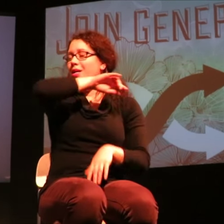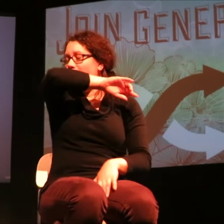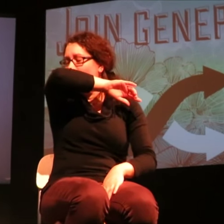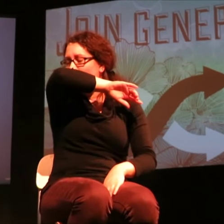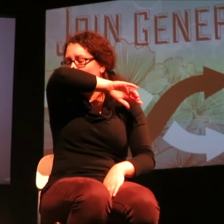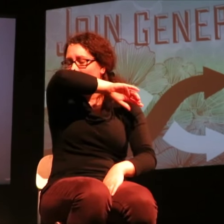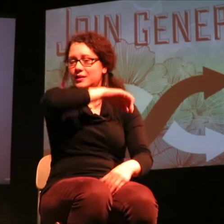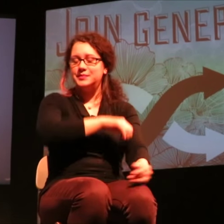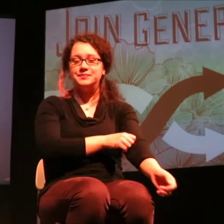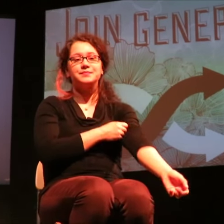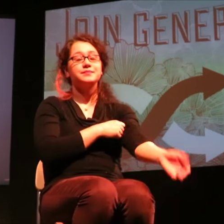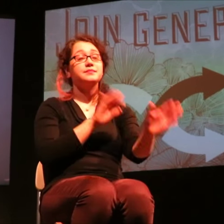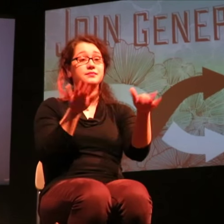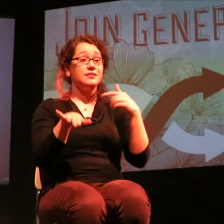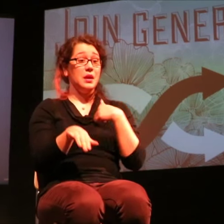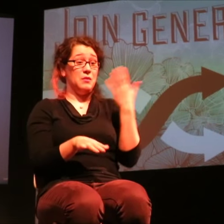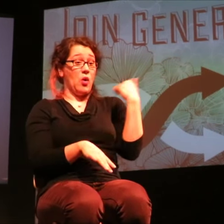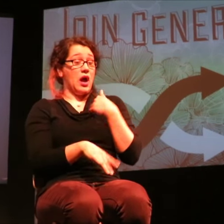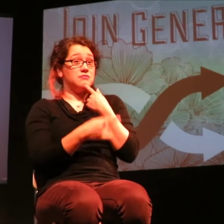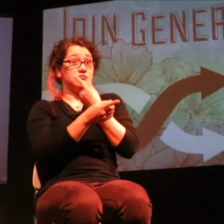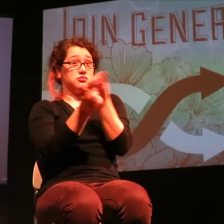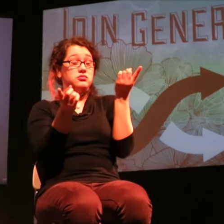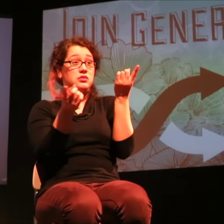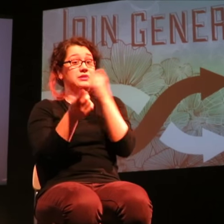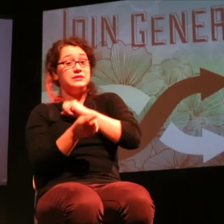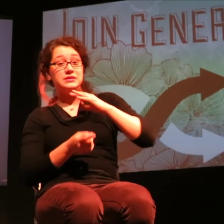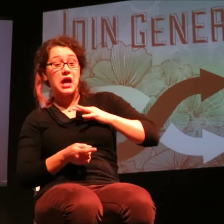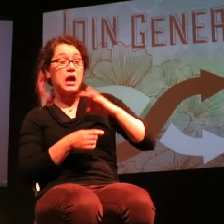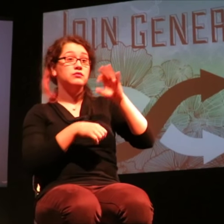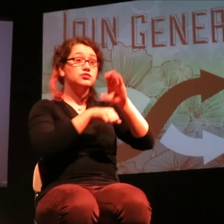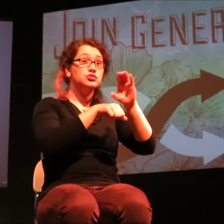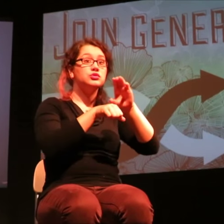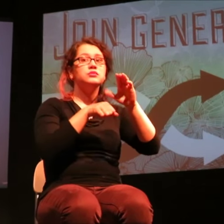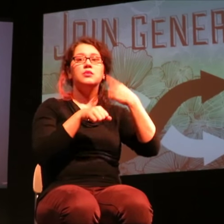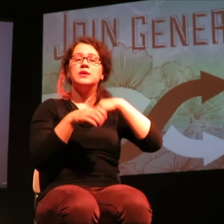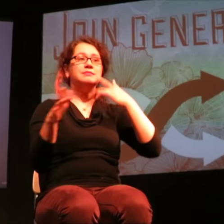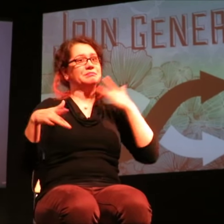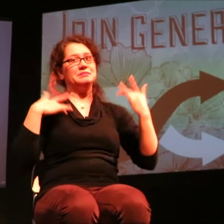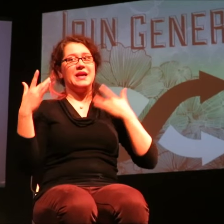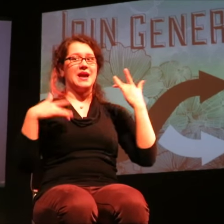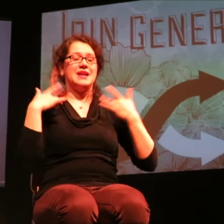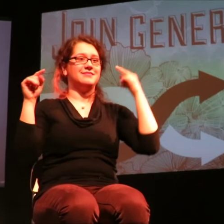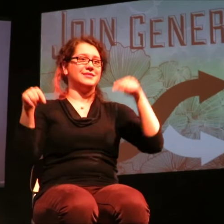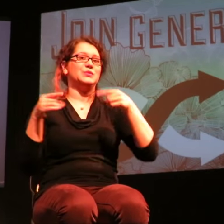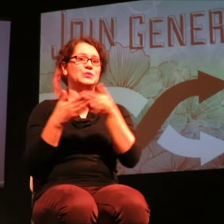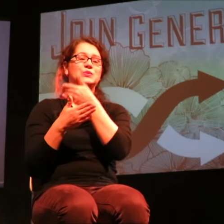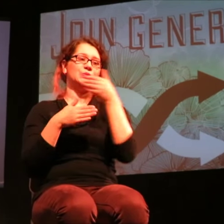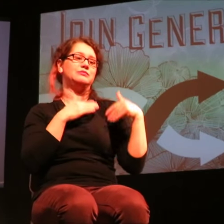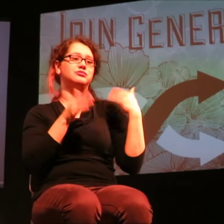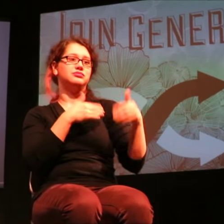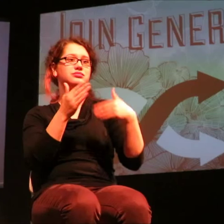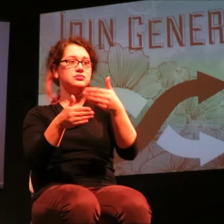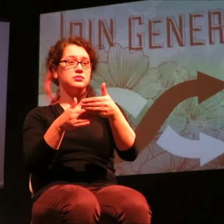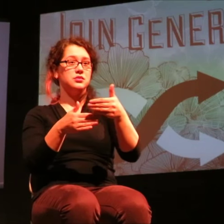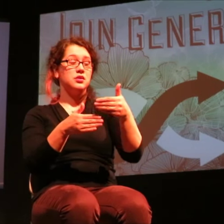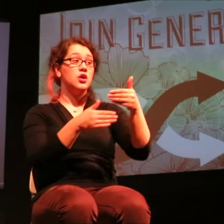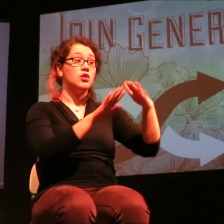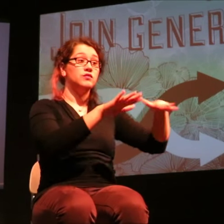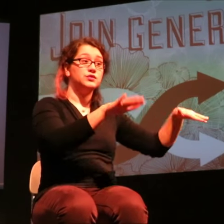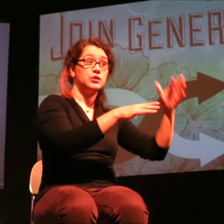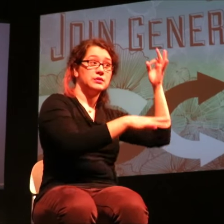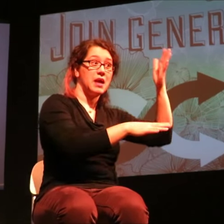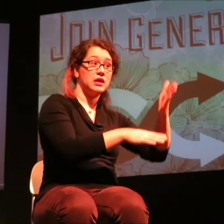know. So, like I said earlier, as a staff and as a church, we have been so excited about the series. For the children's pastor, Lori